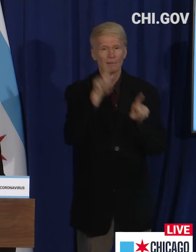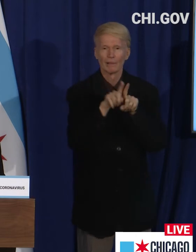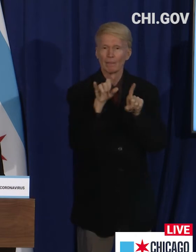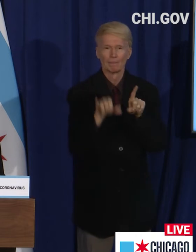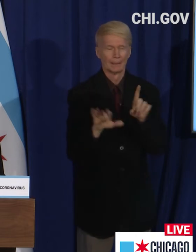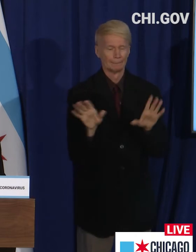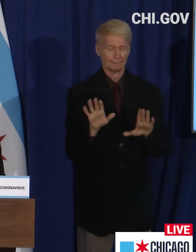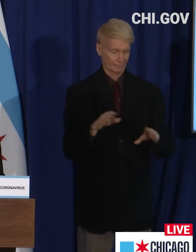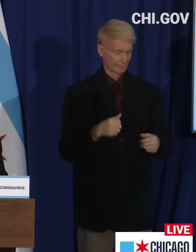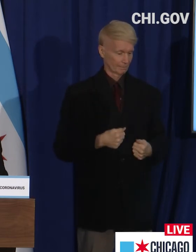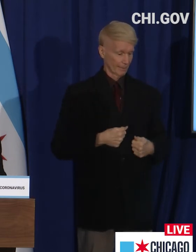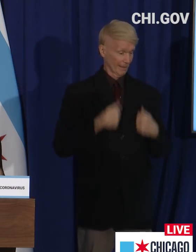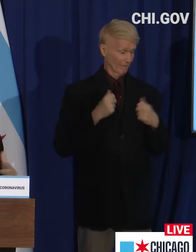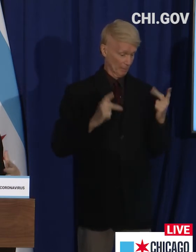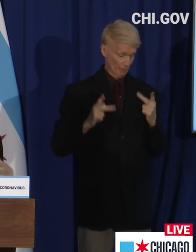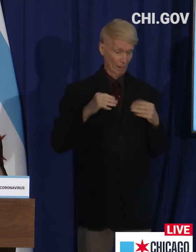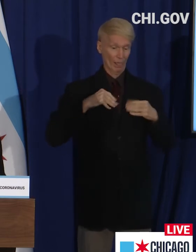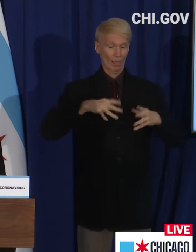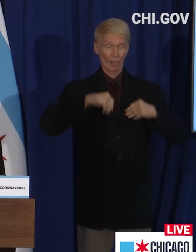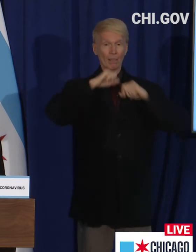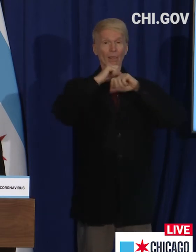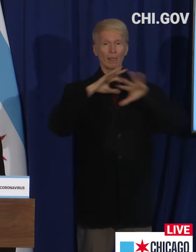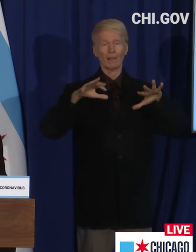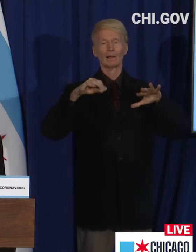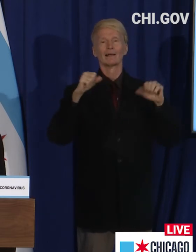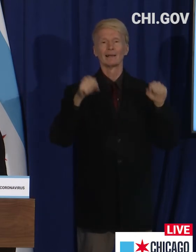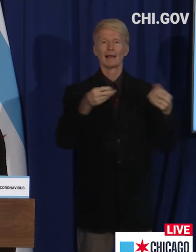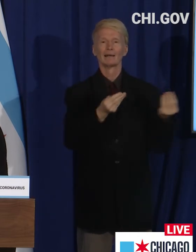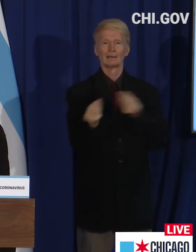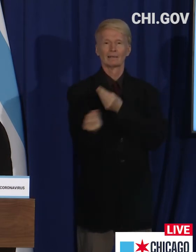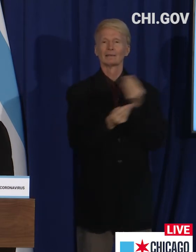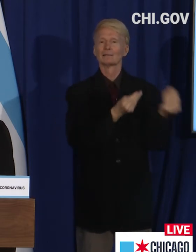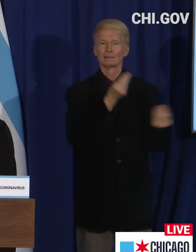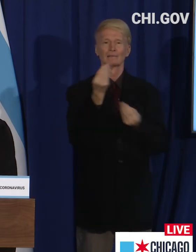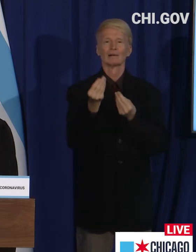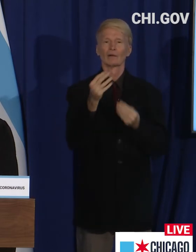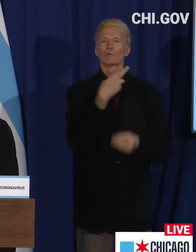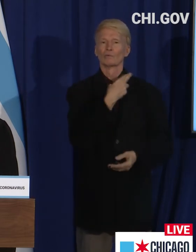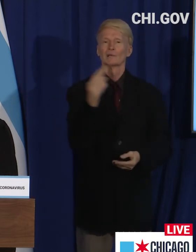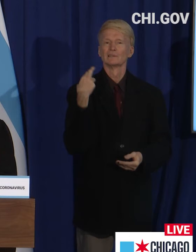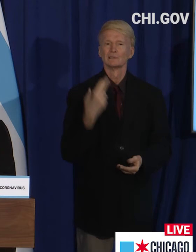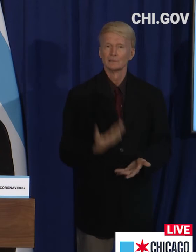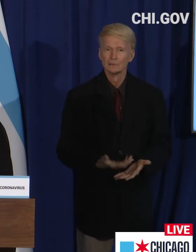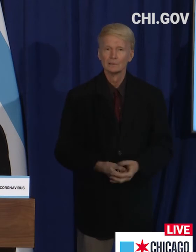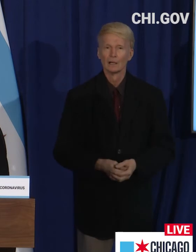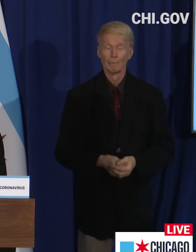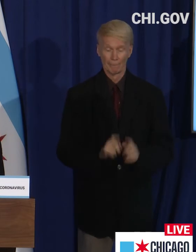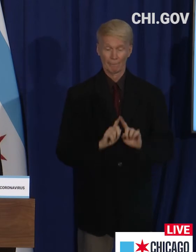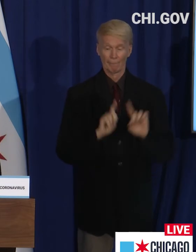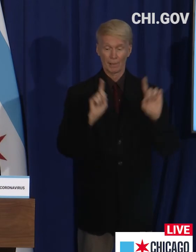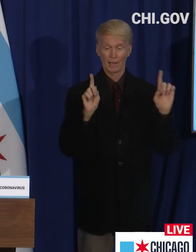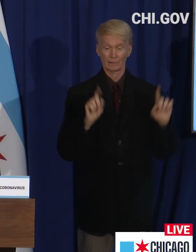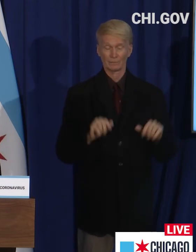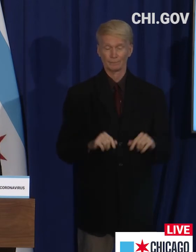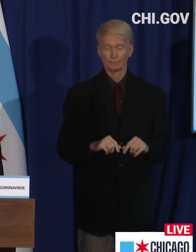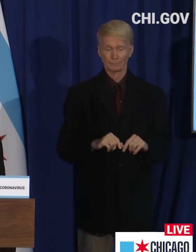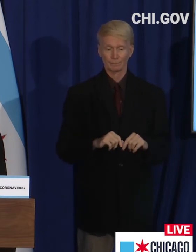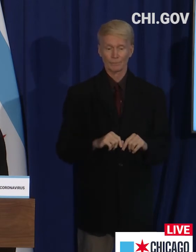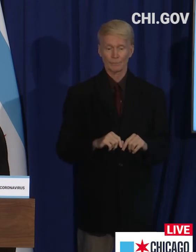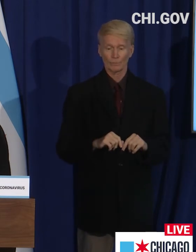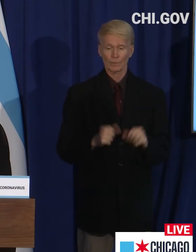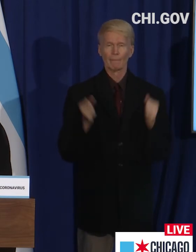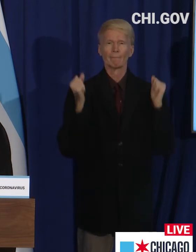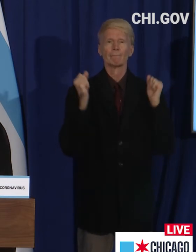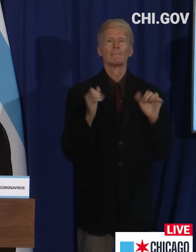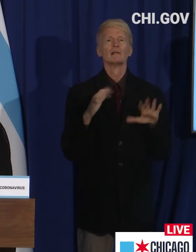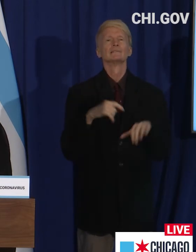breathing human being carries some amount of risk of COVID. However, in these particular situations, we've spent actually a lot of